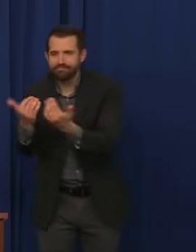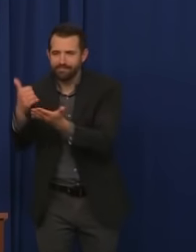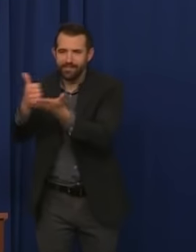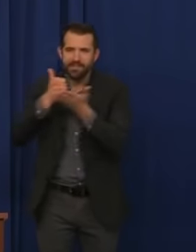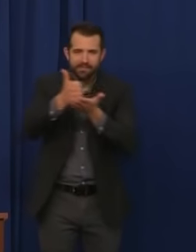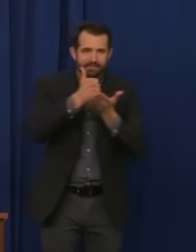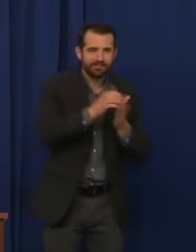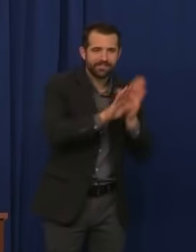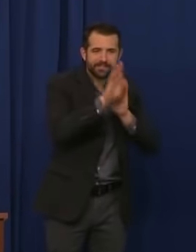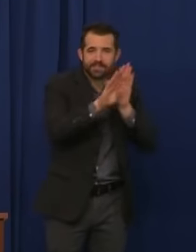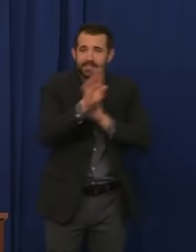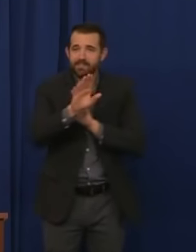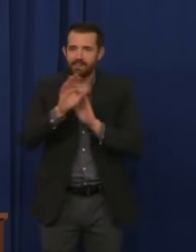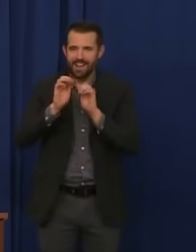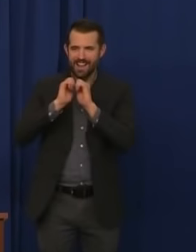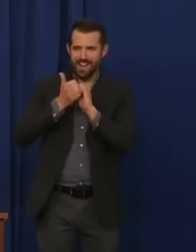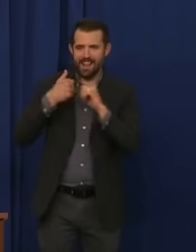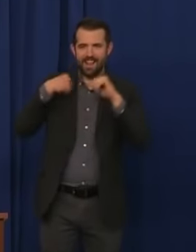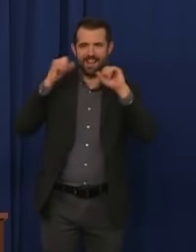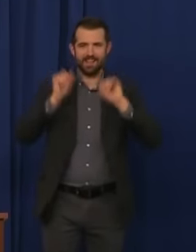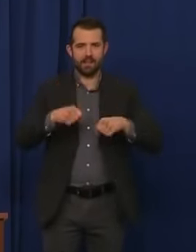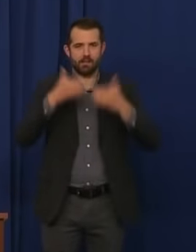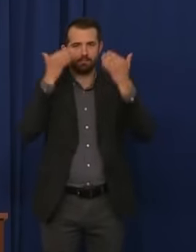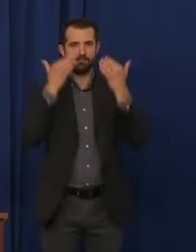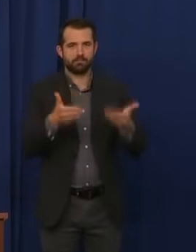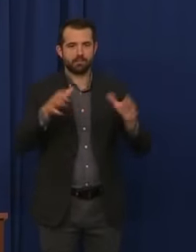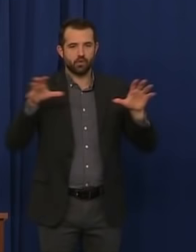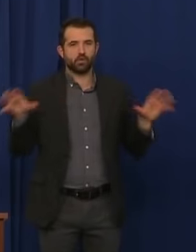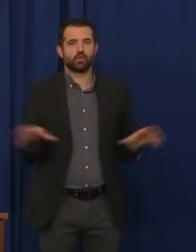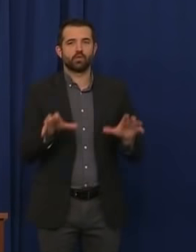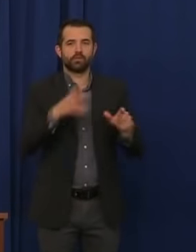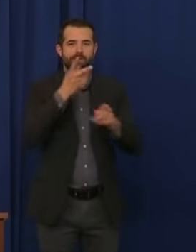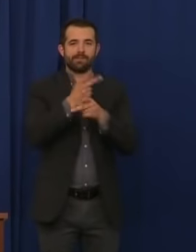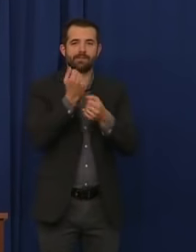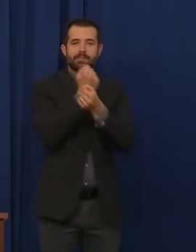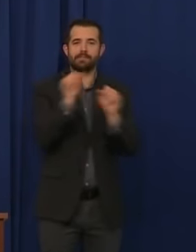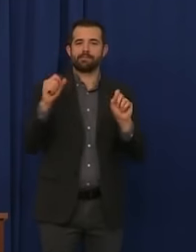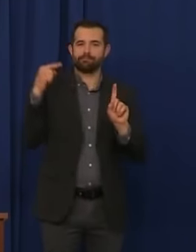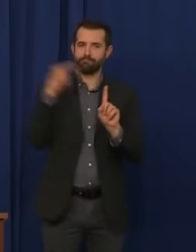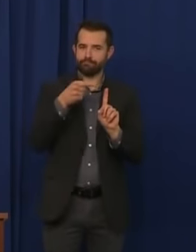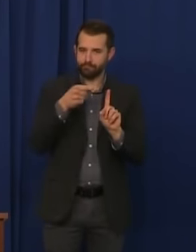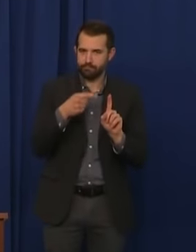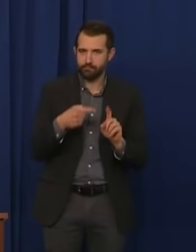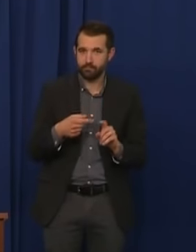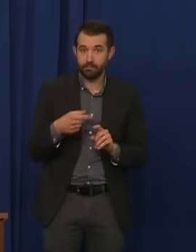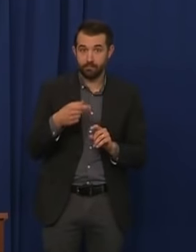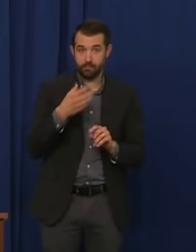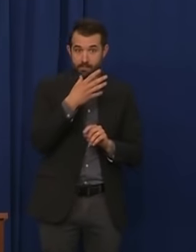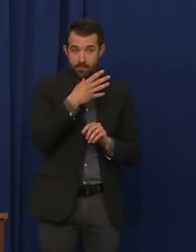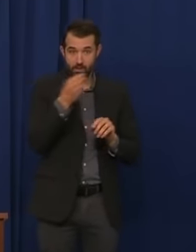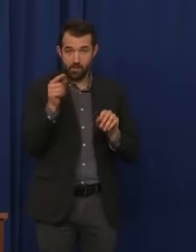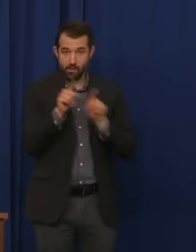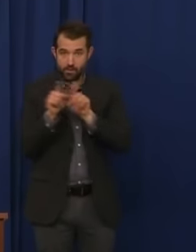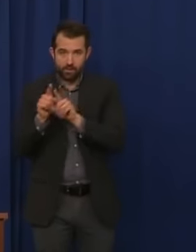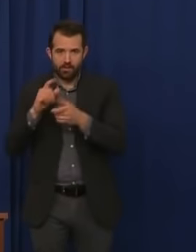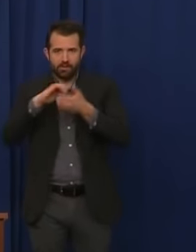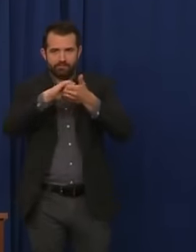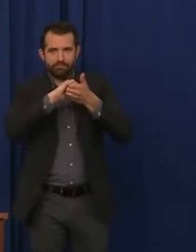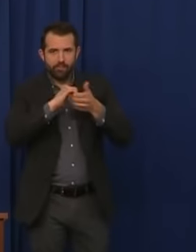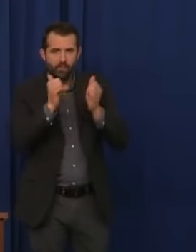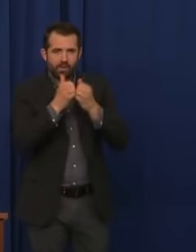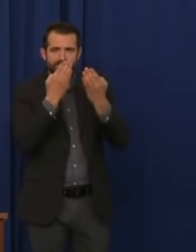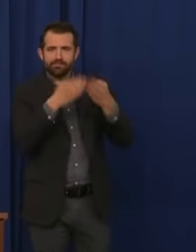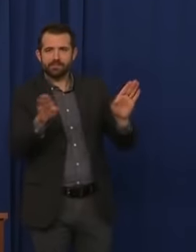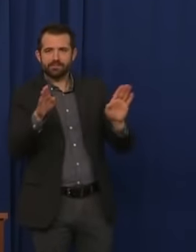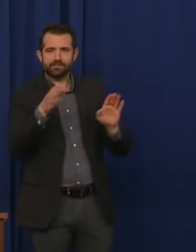those activities can be conducted, and then running those, vetting them through the public health experts, can it be done that way?